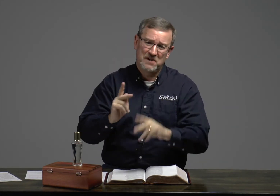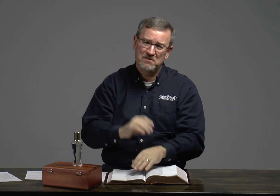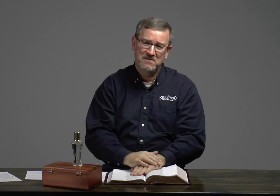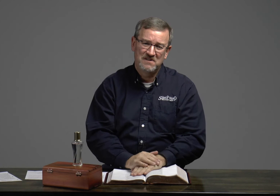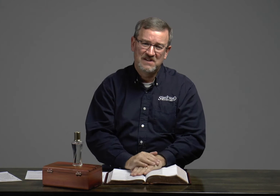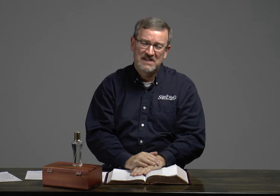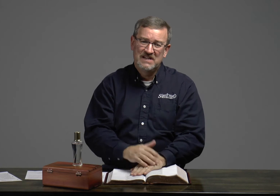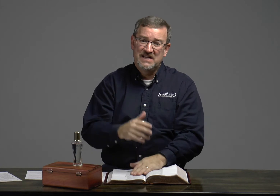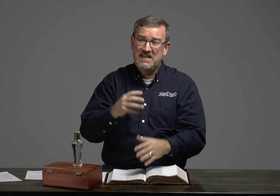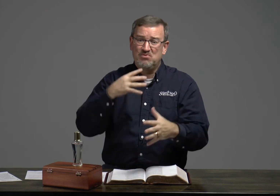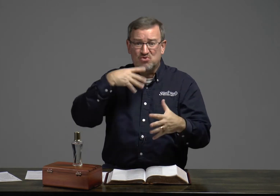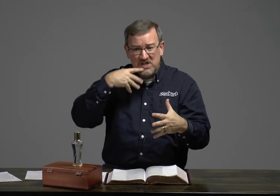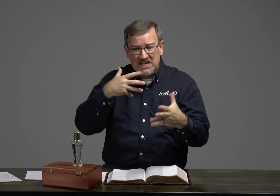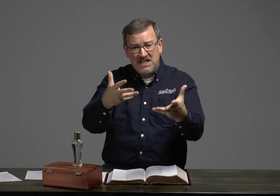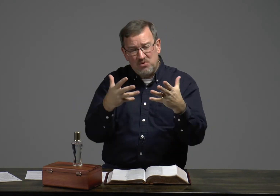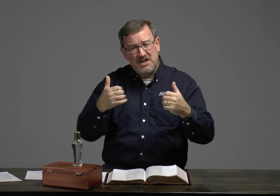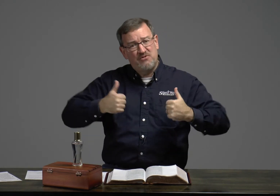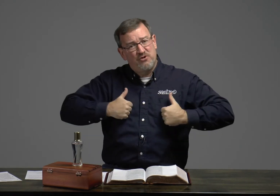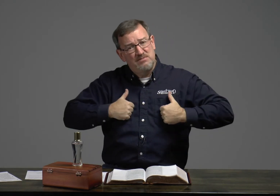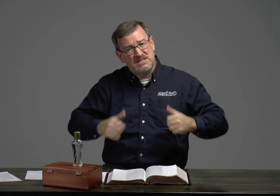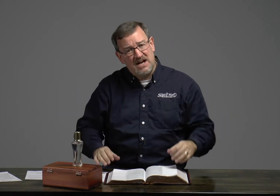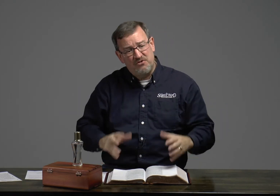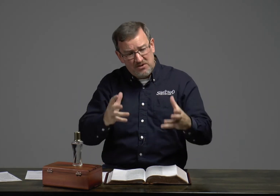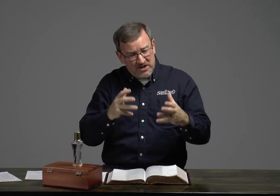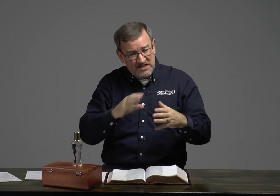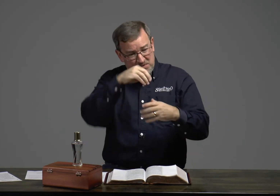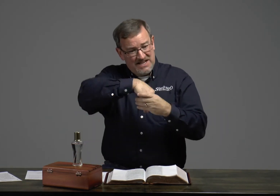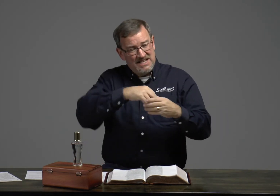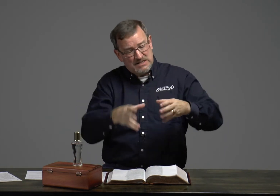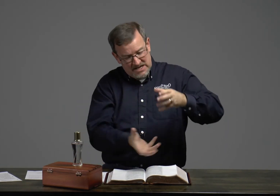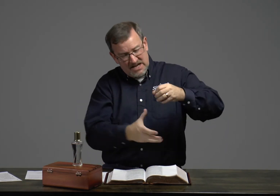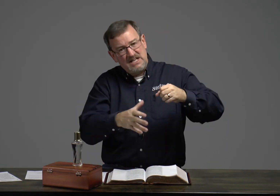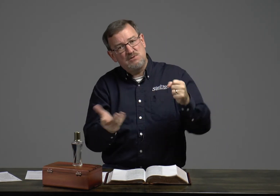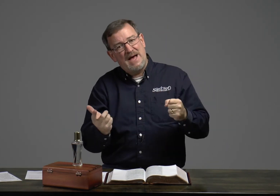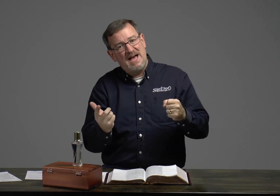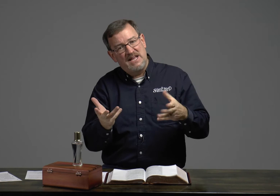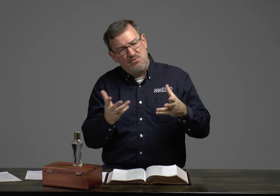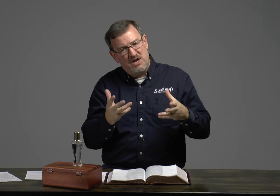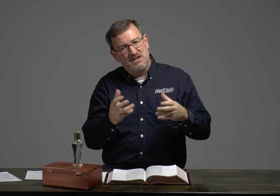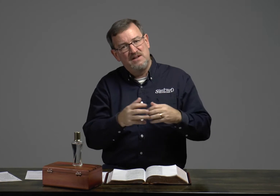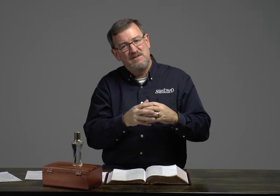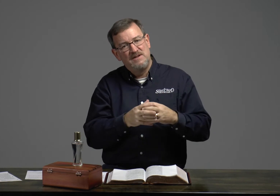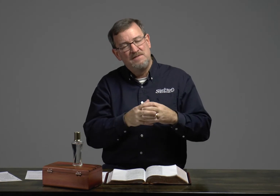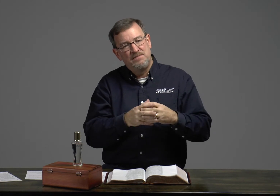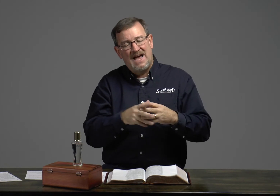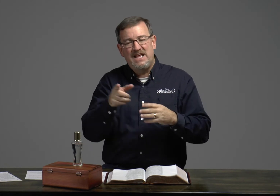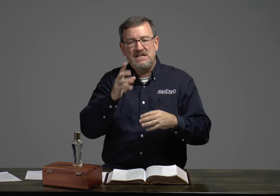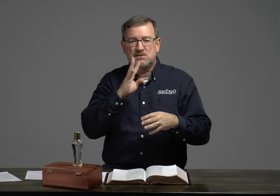people. He was greedy. He wanted it for himself. He wanted it to be in his bag. He wanted. And he